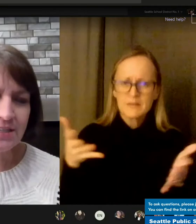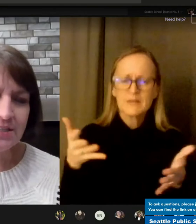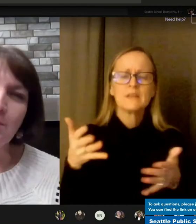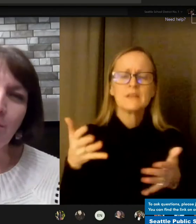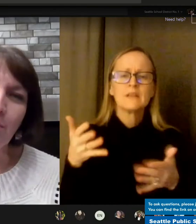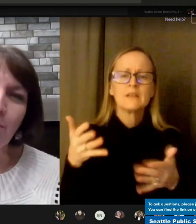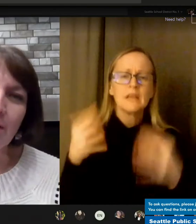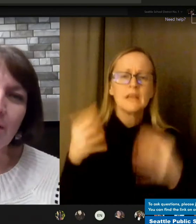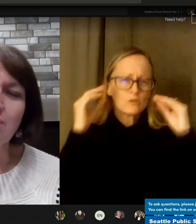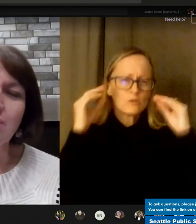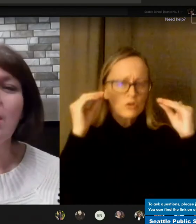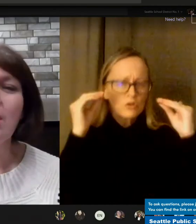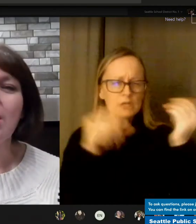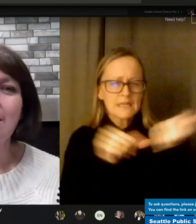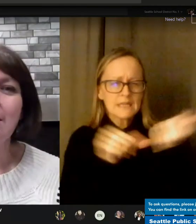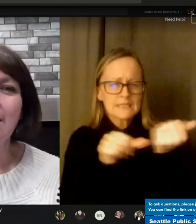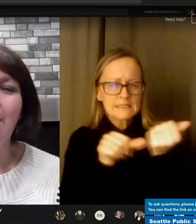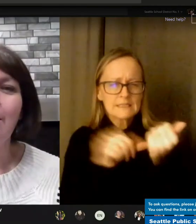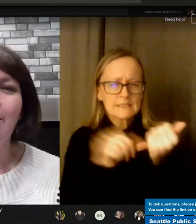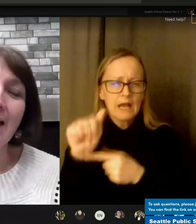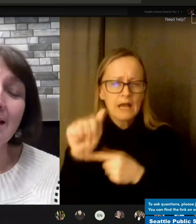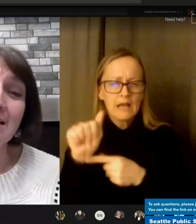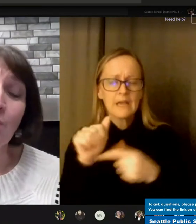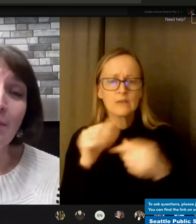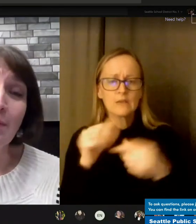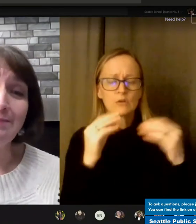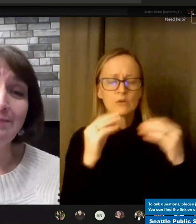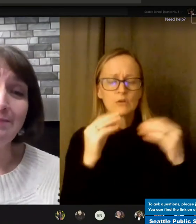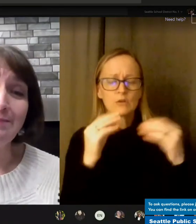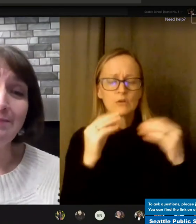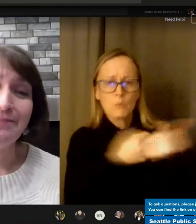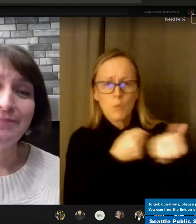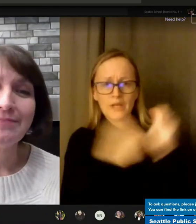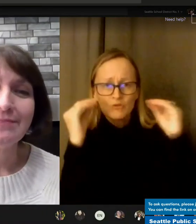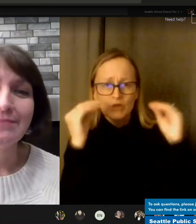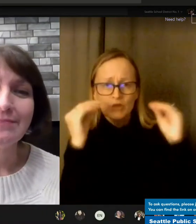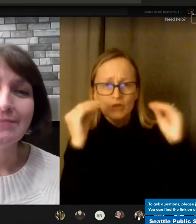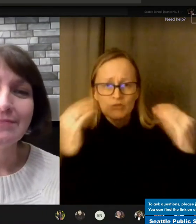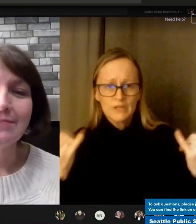are supporting instruction at this moment?